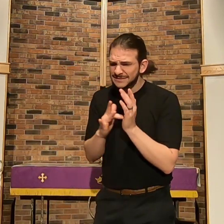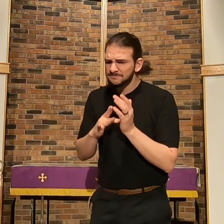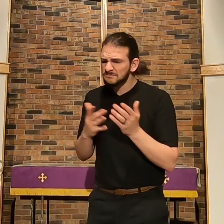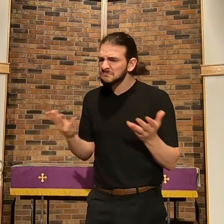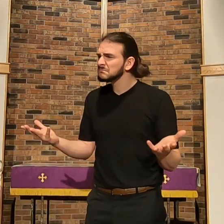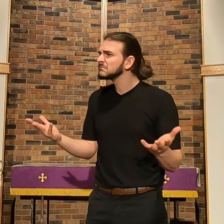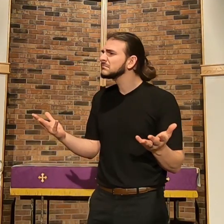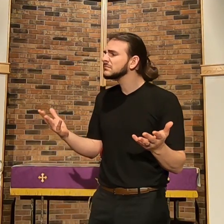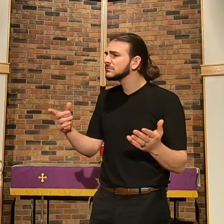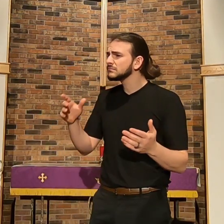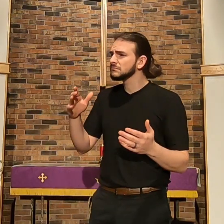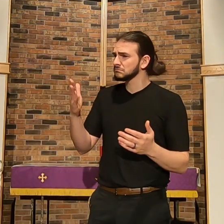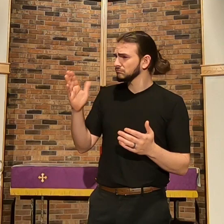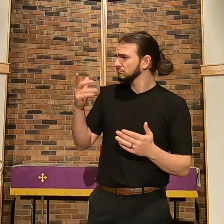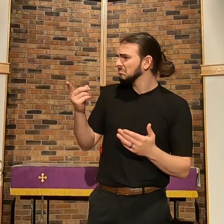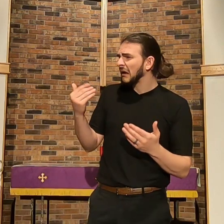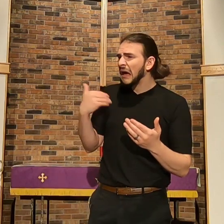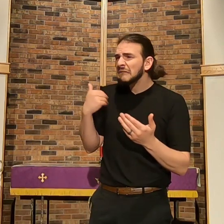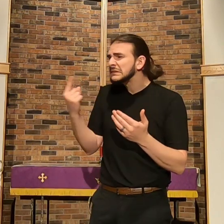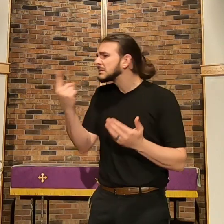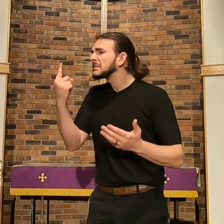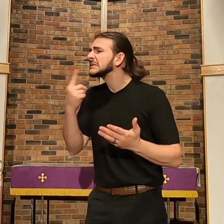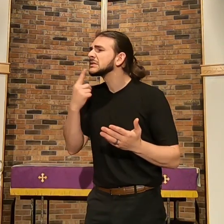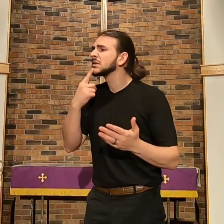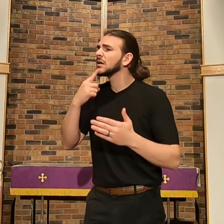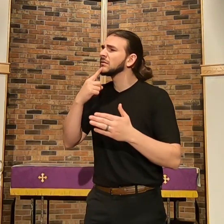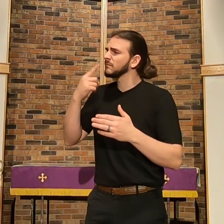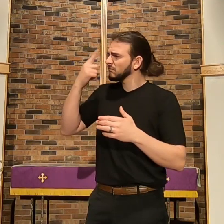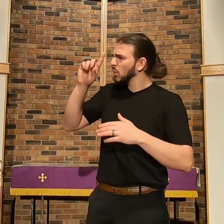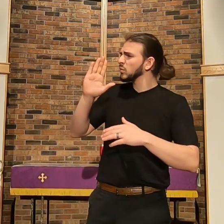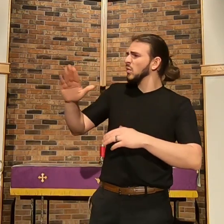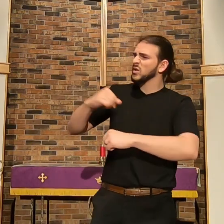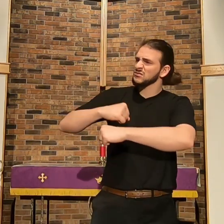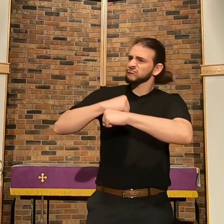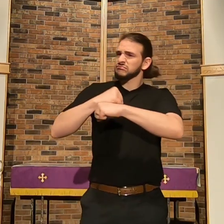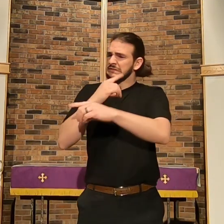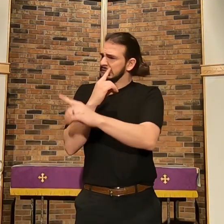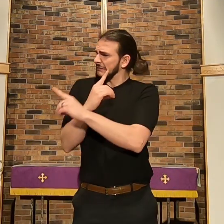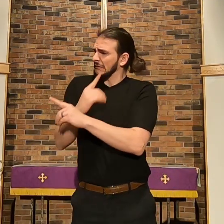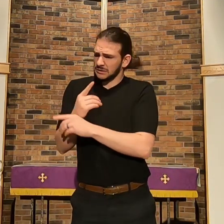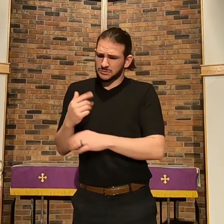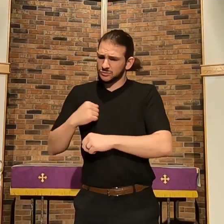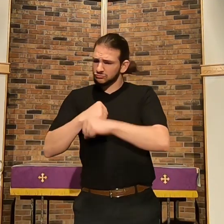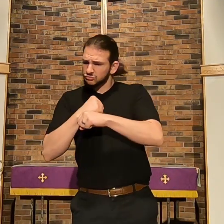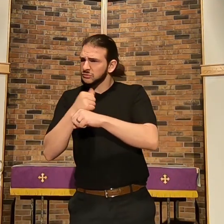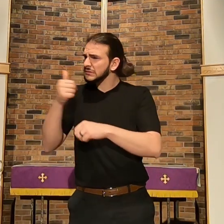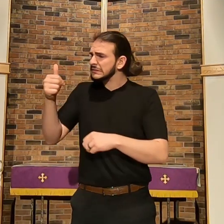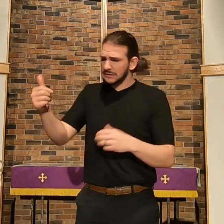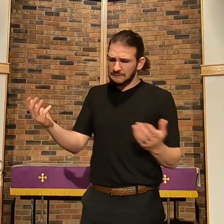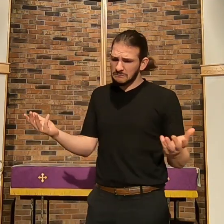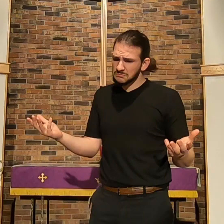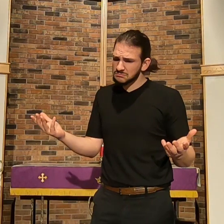Jesus, "Why don't you say something in your own defense? Don't you hear the charges they are making against